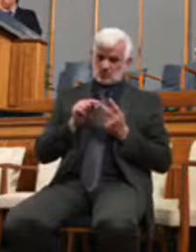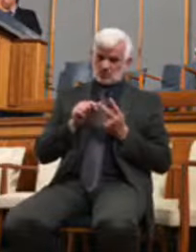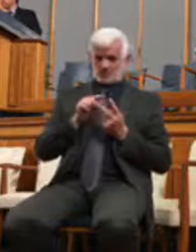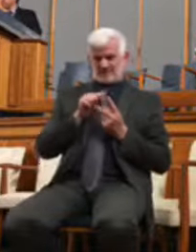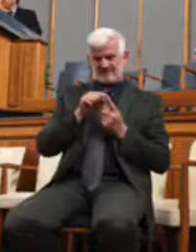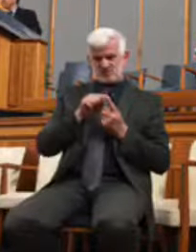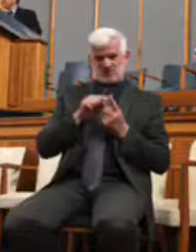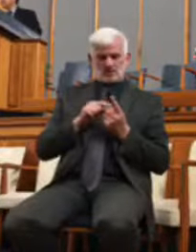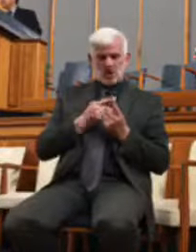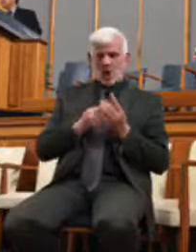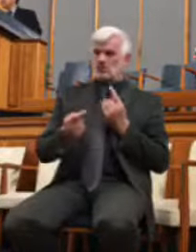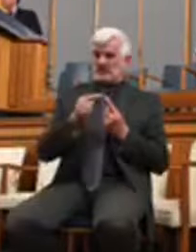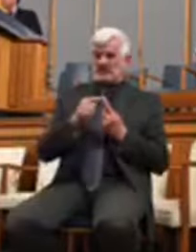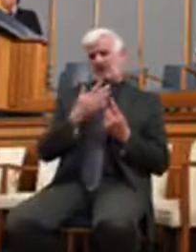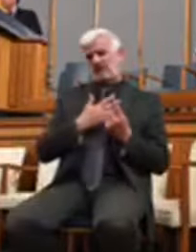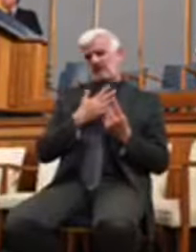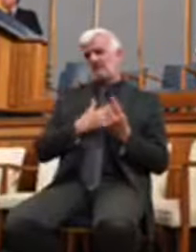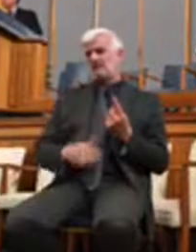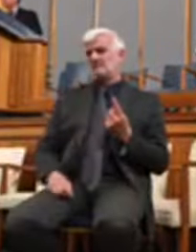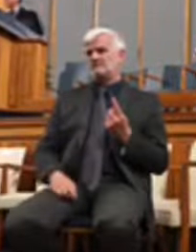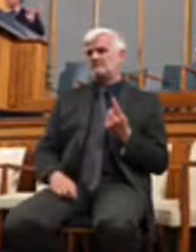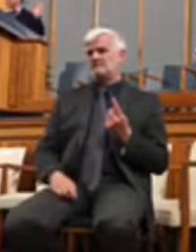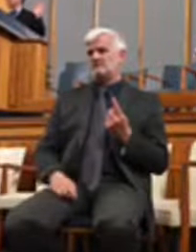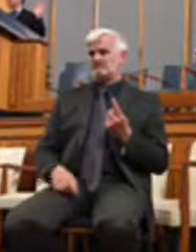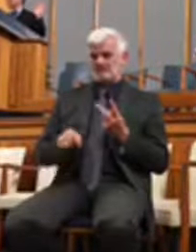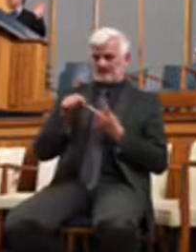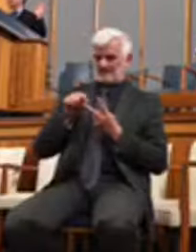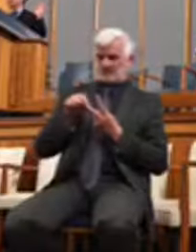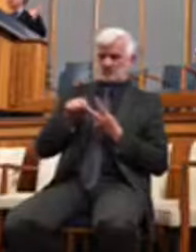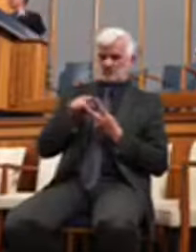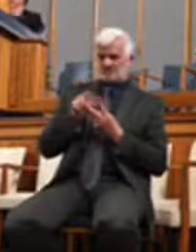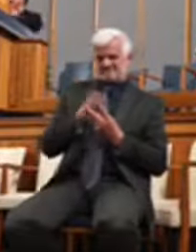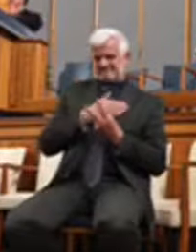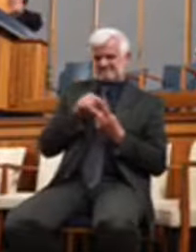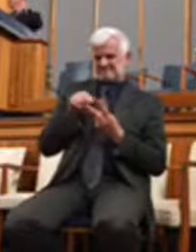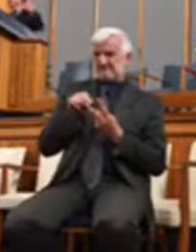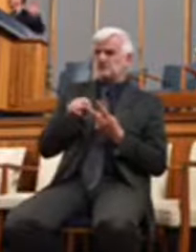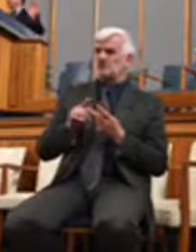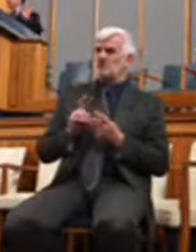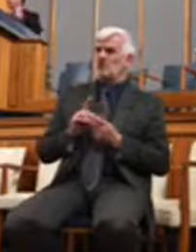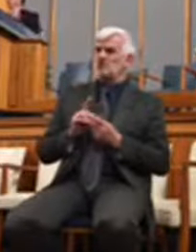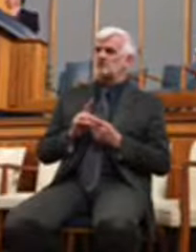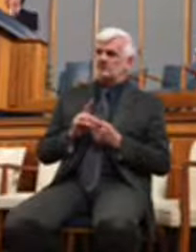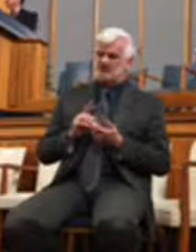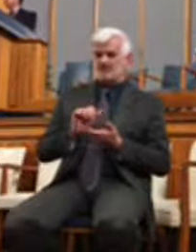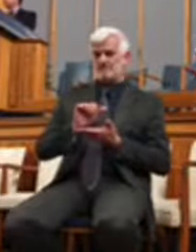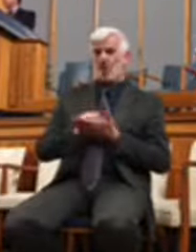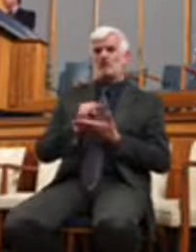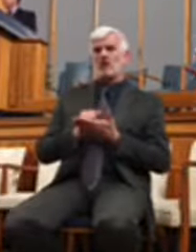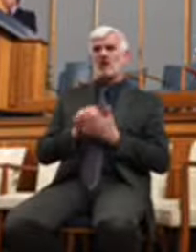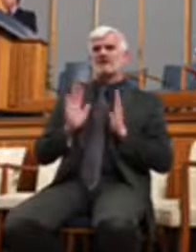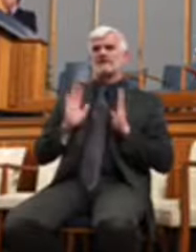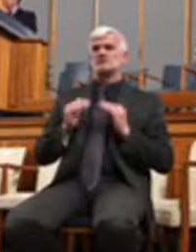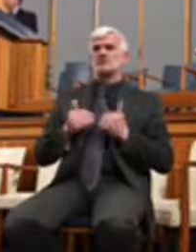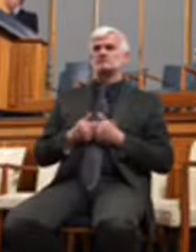self-pity, and faith without repentance is just morality. And all religions are moral.